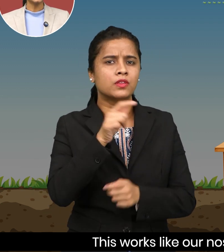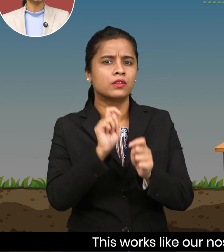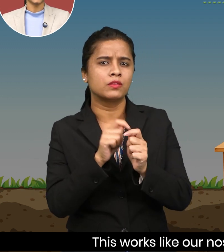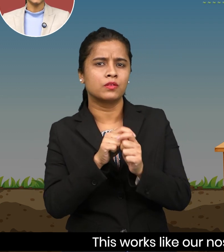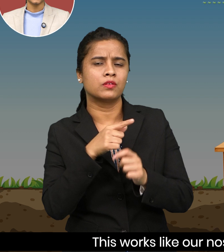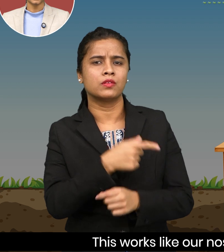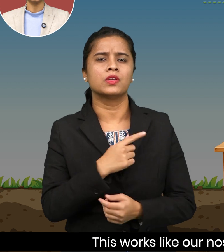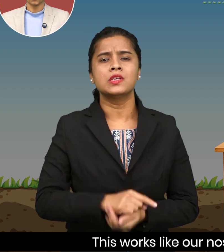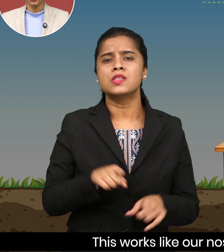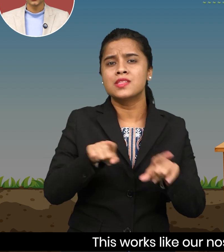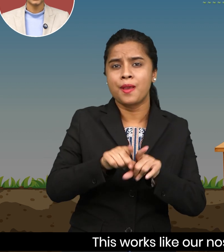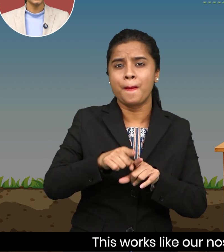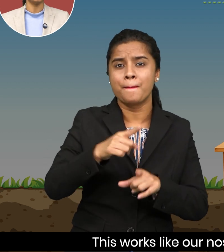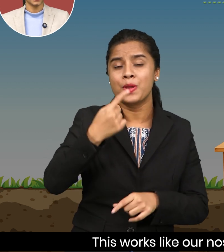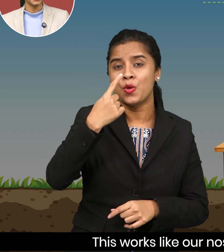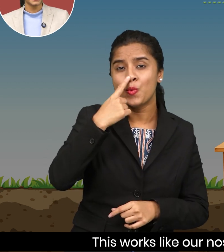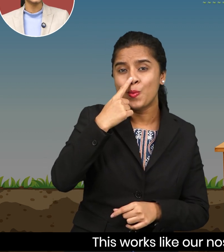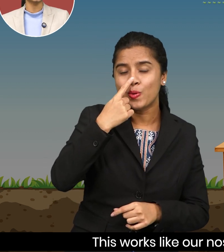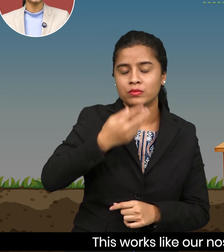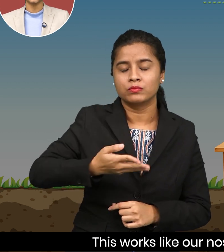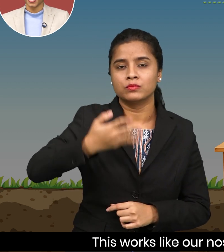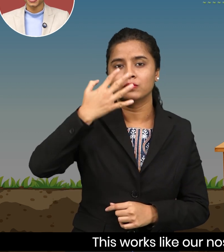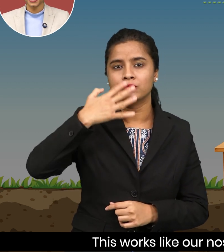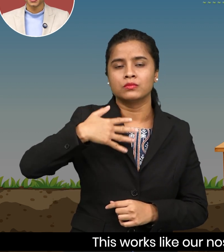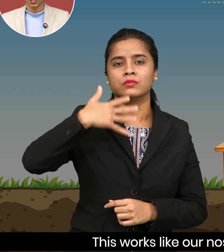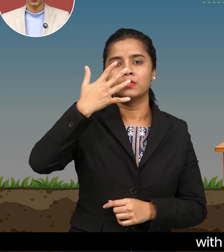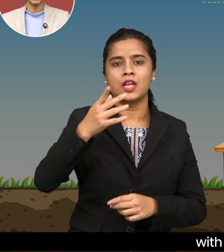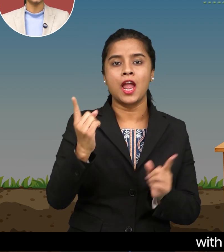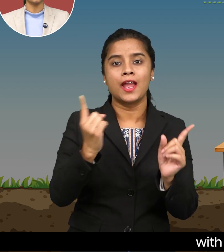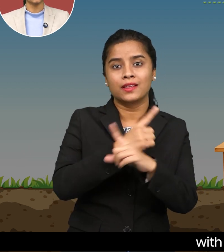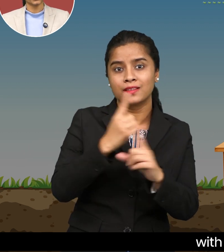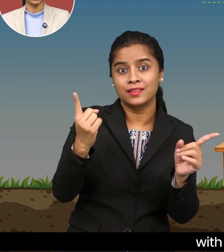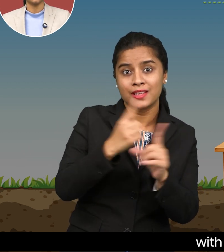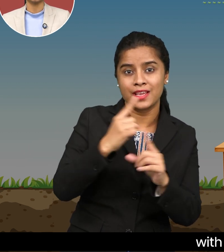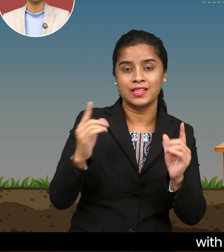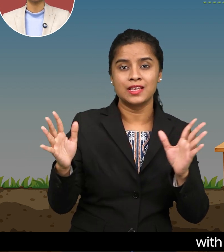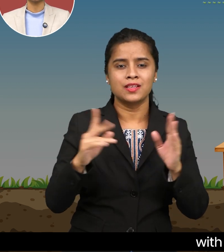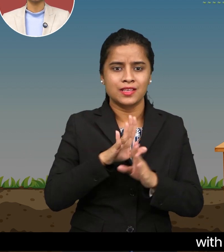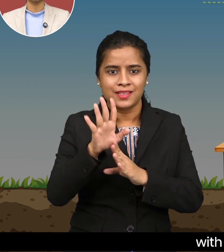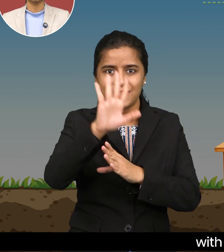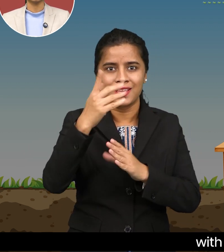This works like our nose to help plants exchange gases with the atmosphere.